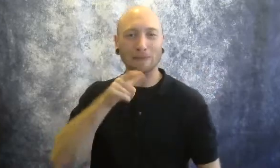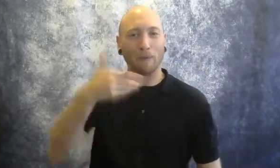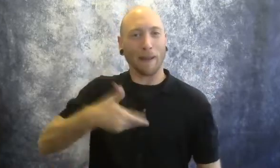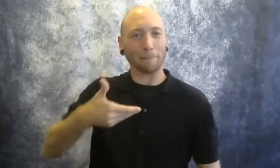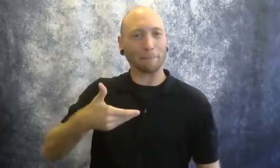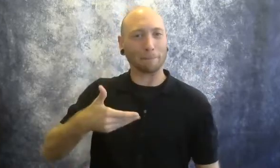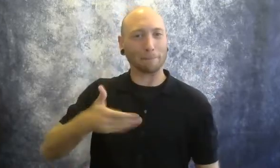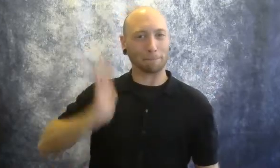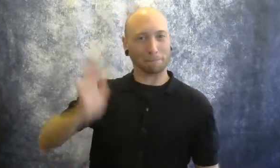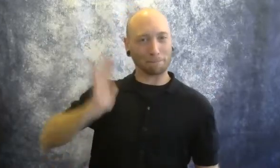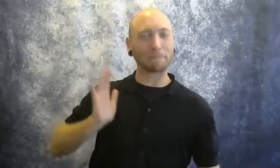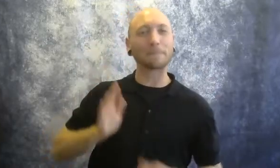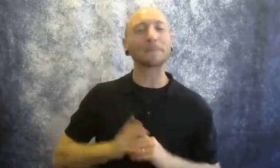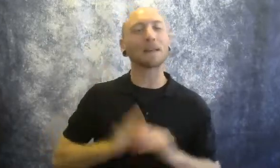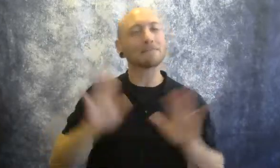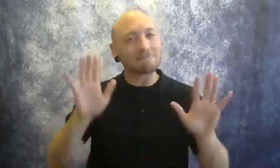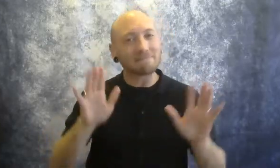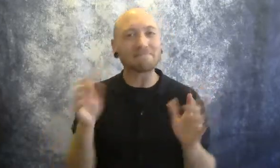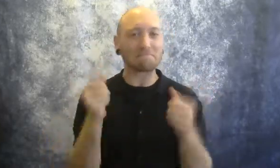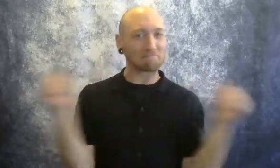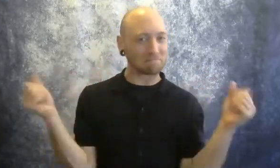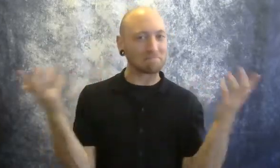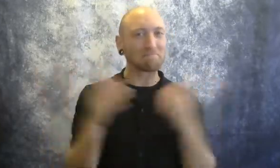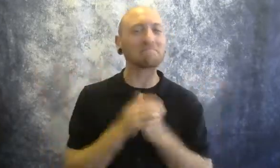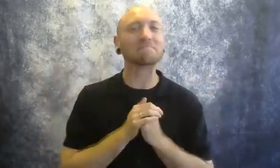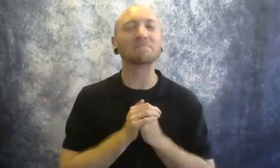Anyway, I just wanted you to know who you're dealing with here this morning. And